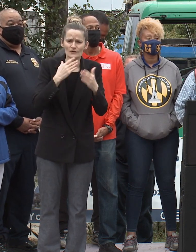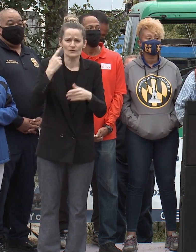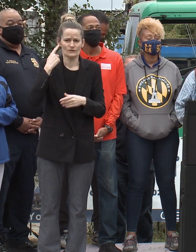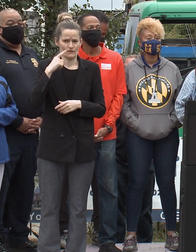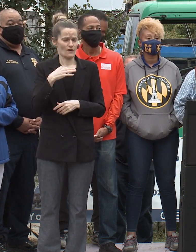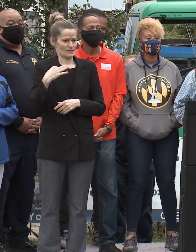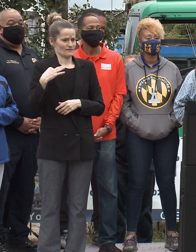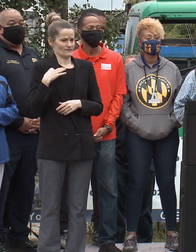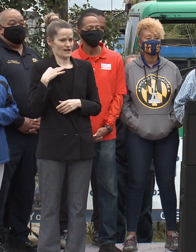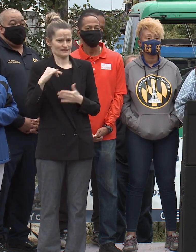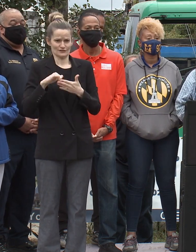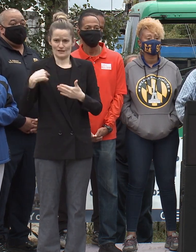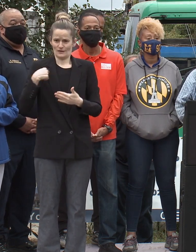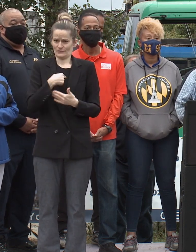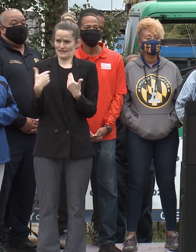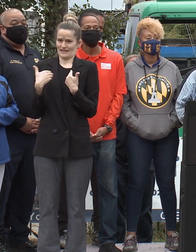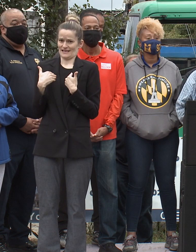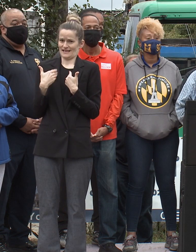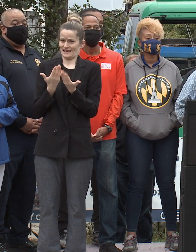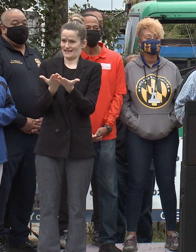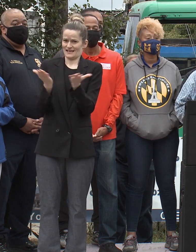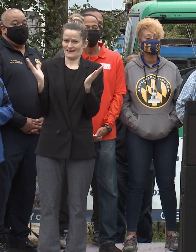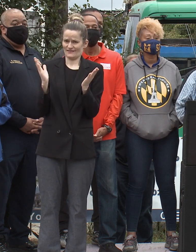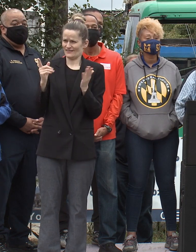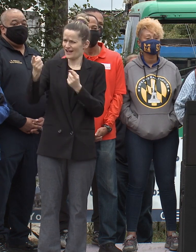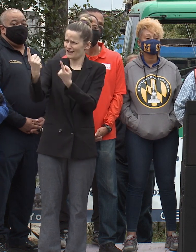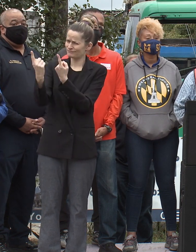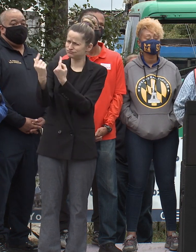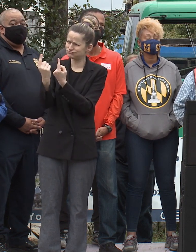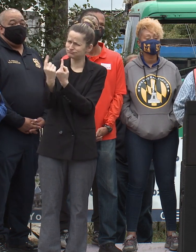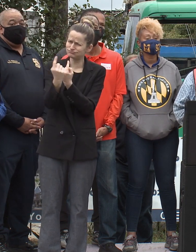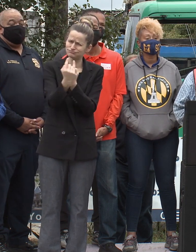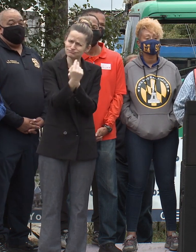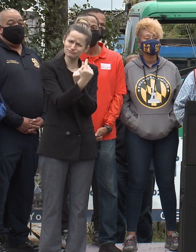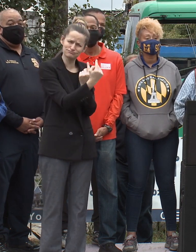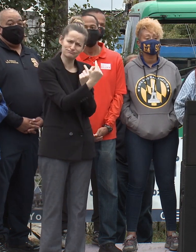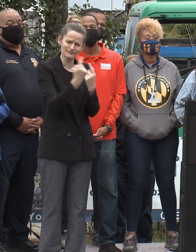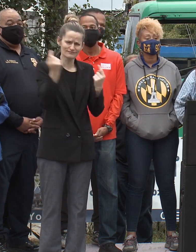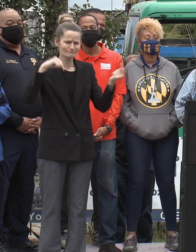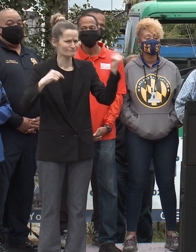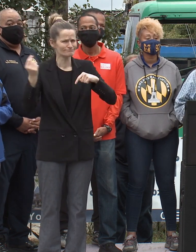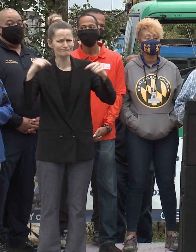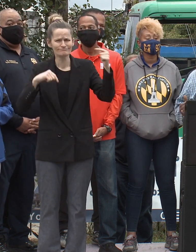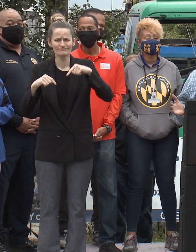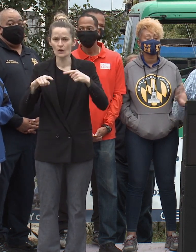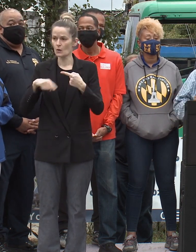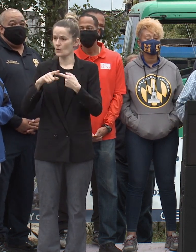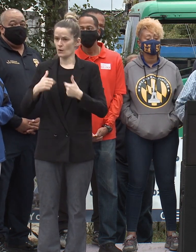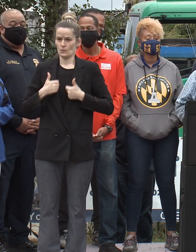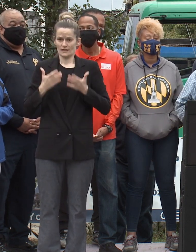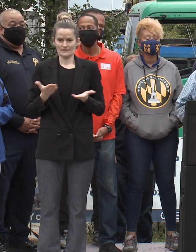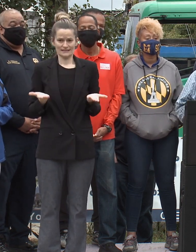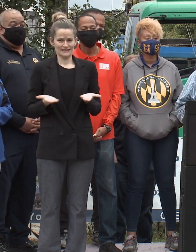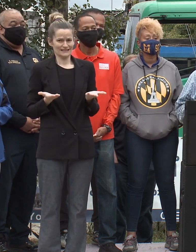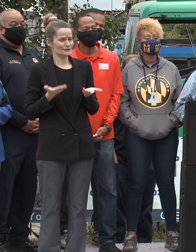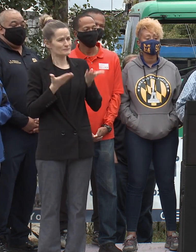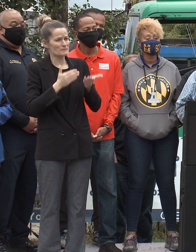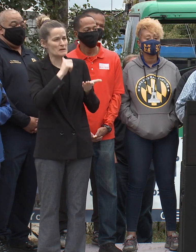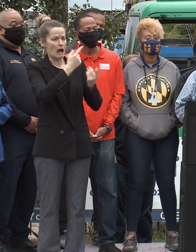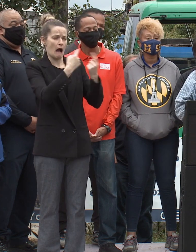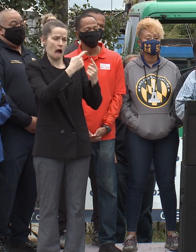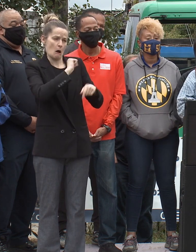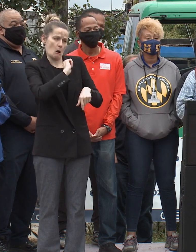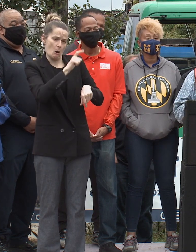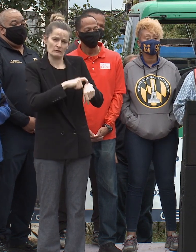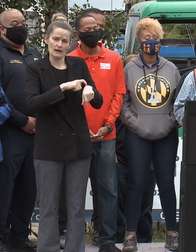we have that faithfully come and help. Also, the residents who, although they may not come for a